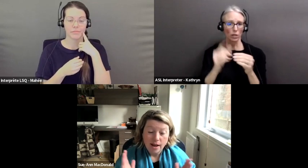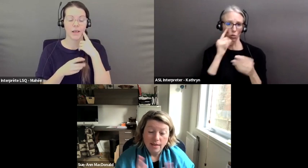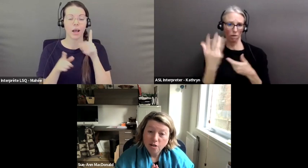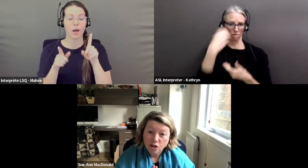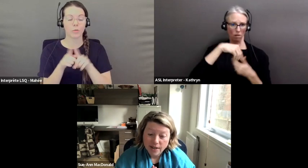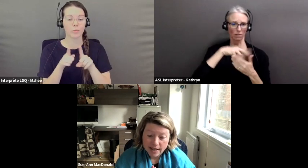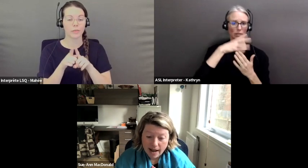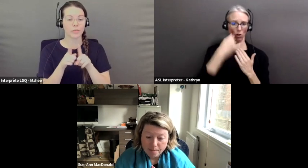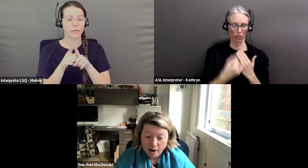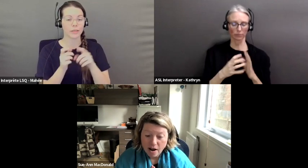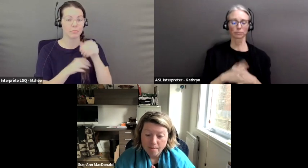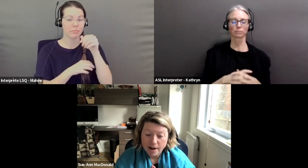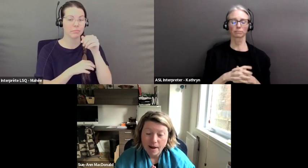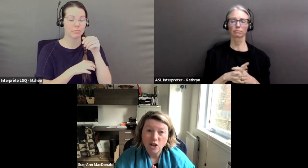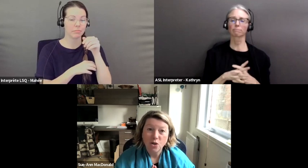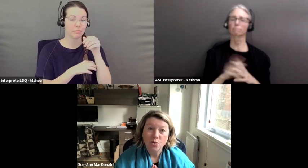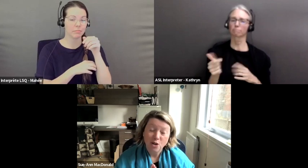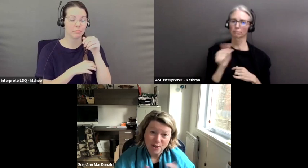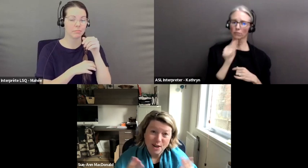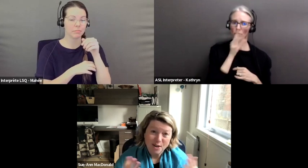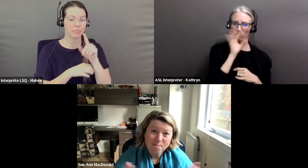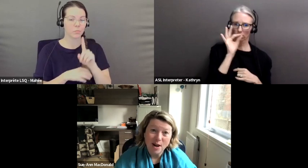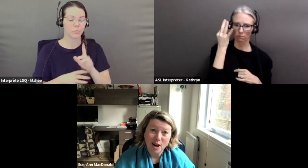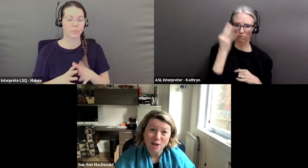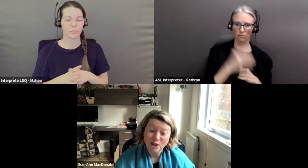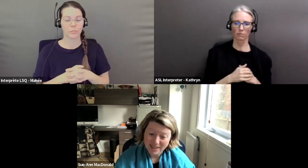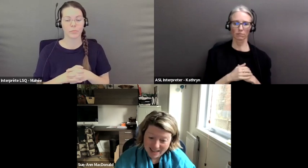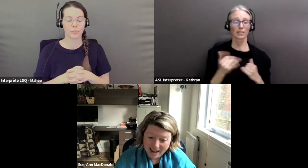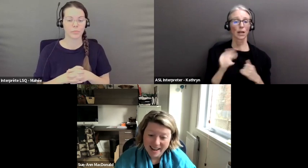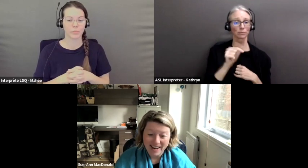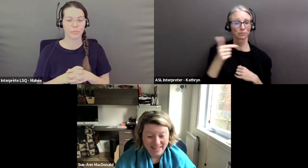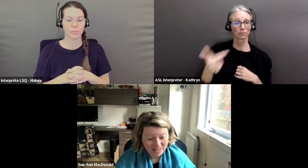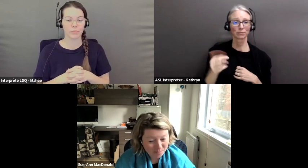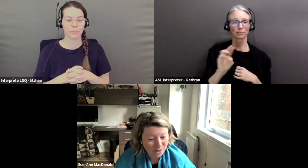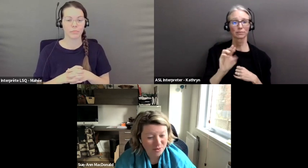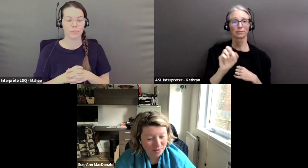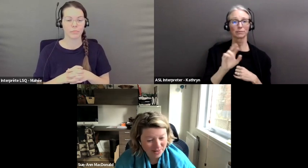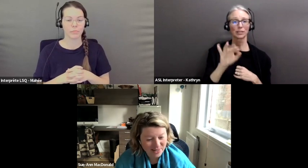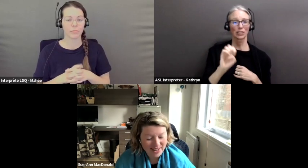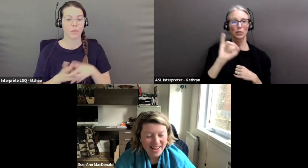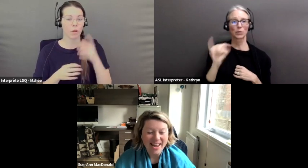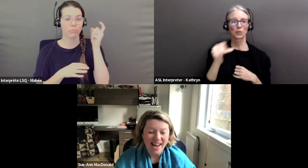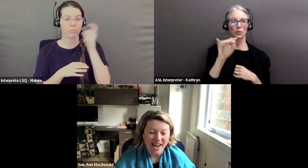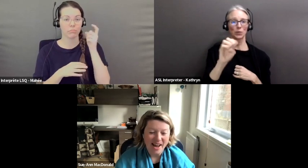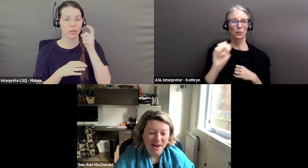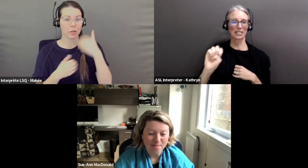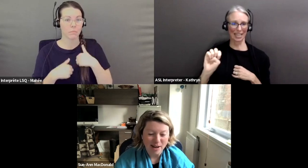Sans plus attendre, je vais céder la parole à Madame Marie-Josée Hull pendant que j'installe la diapo. Je suis vraiment